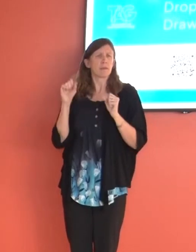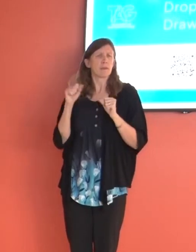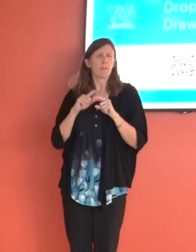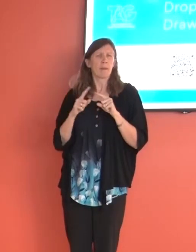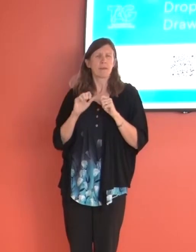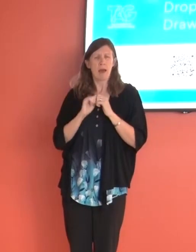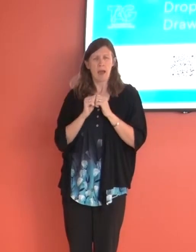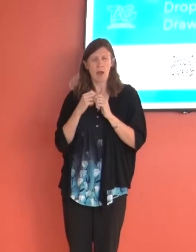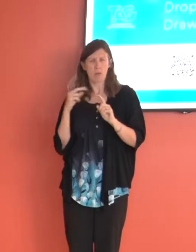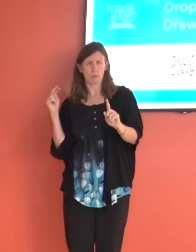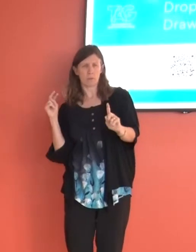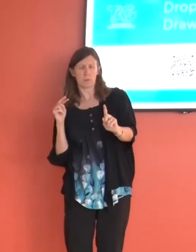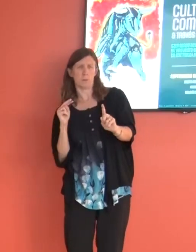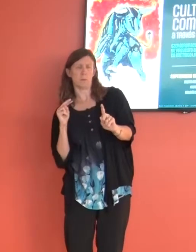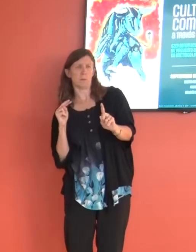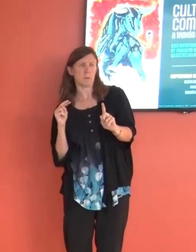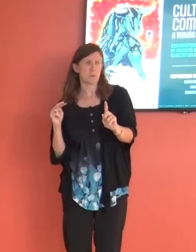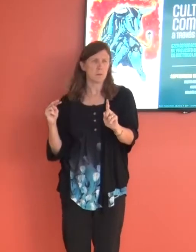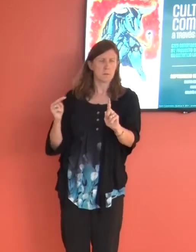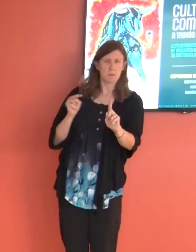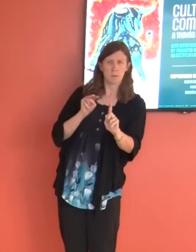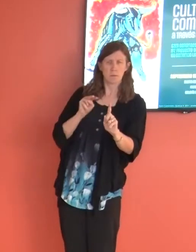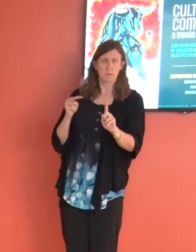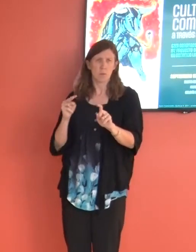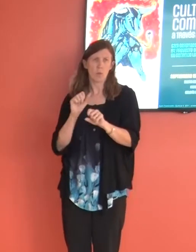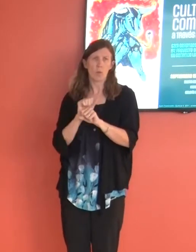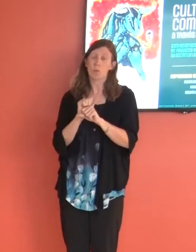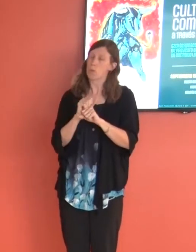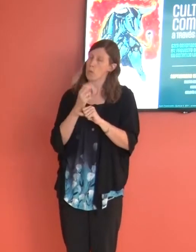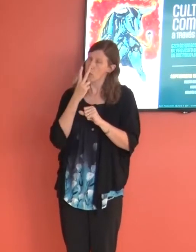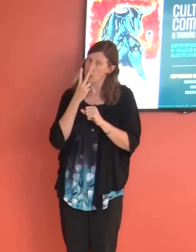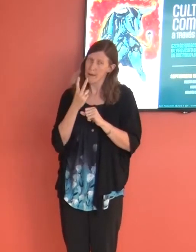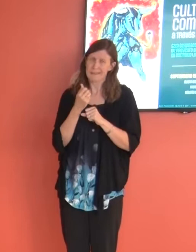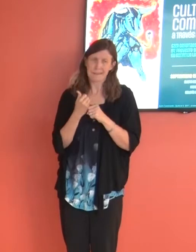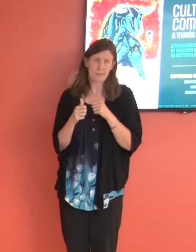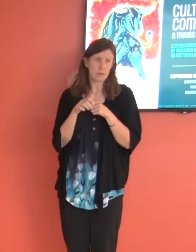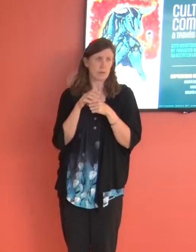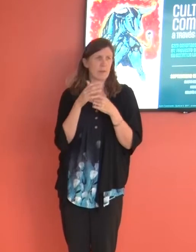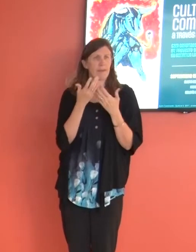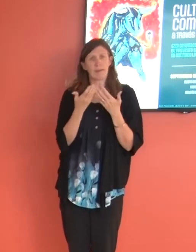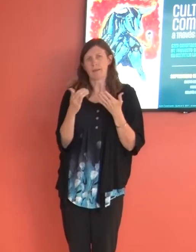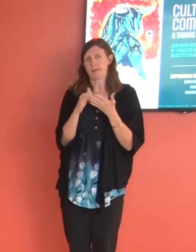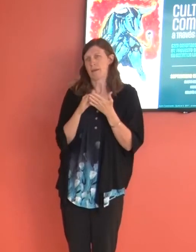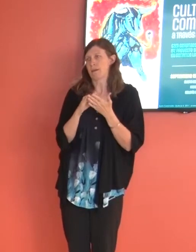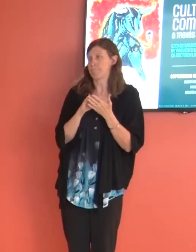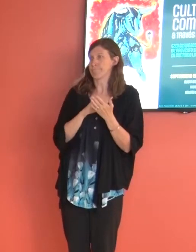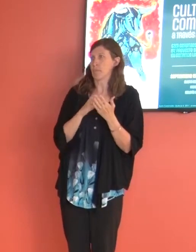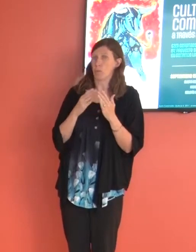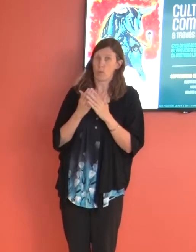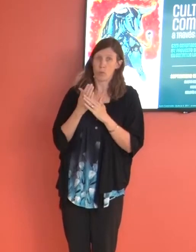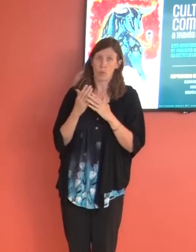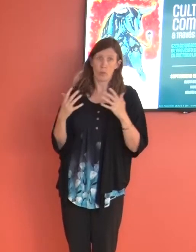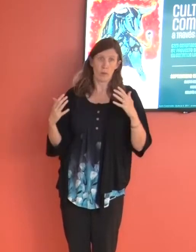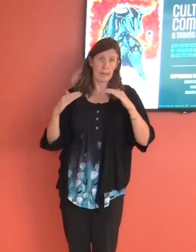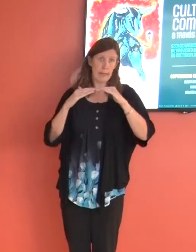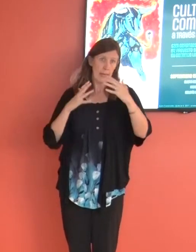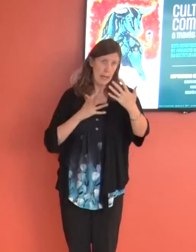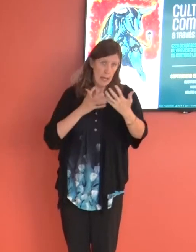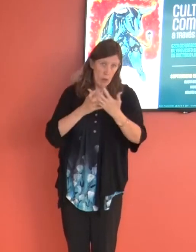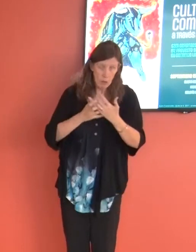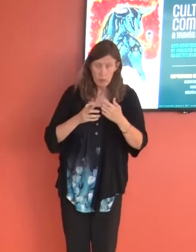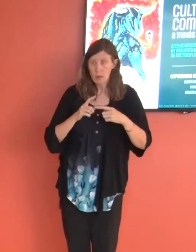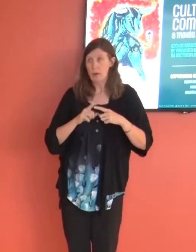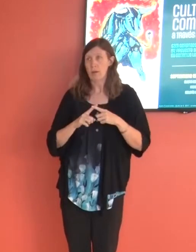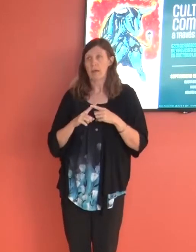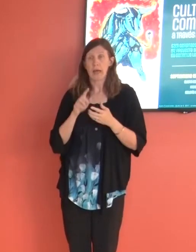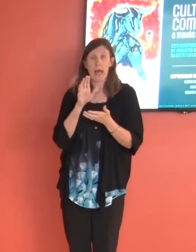work. We look at everything through an equity lens. So what does that mean? When we think about student success, when you think about the academic